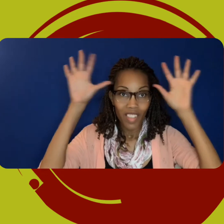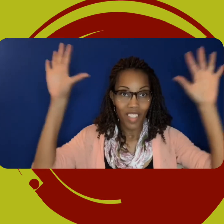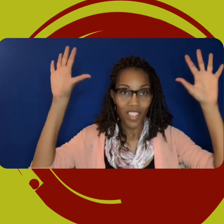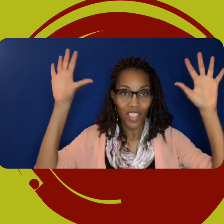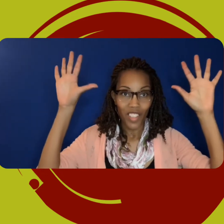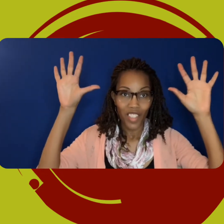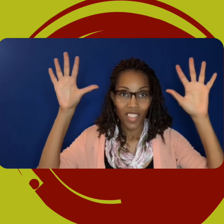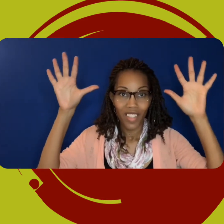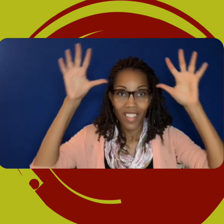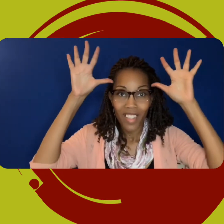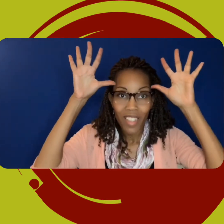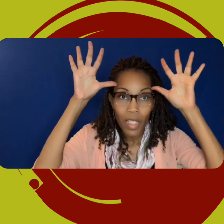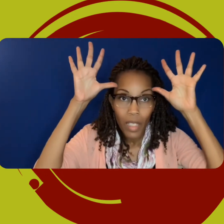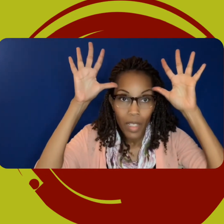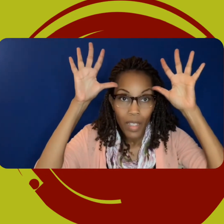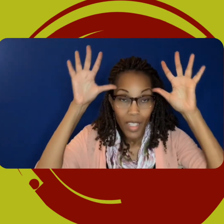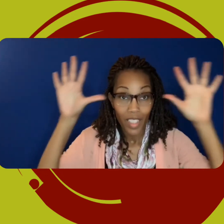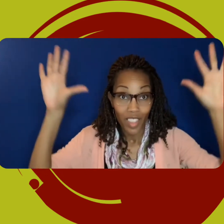Deer.